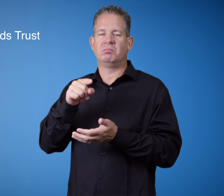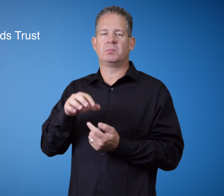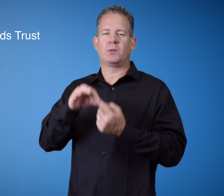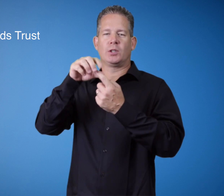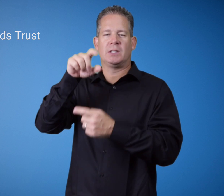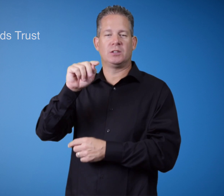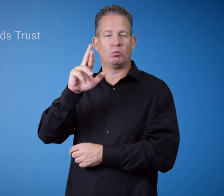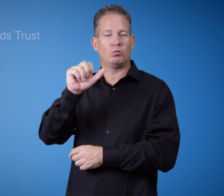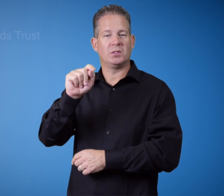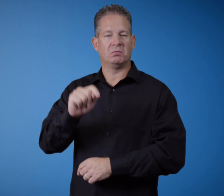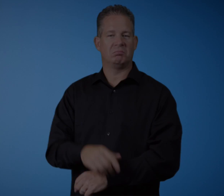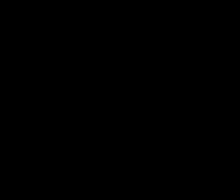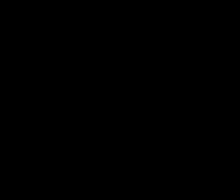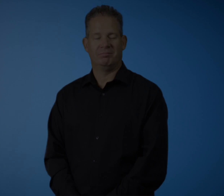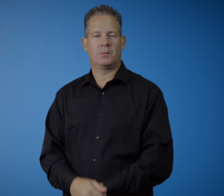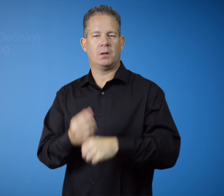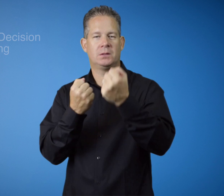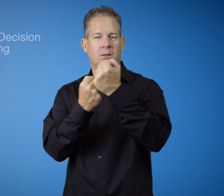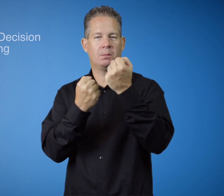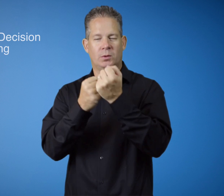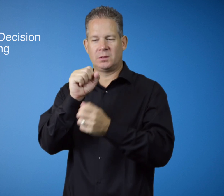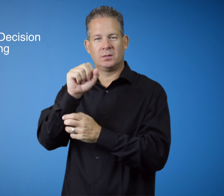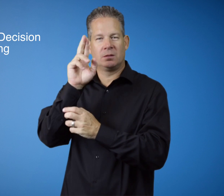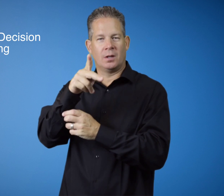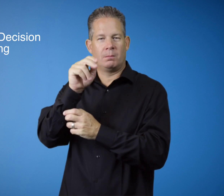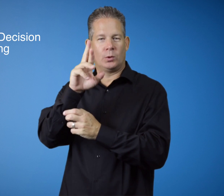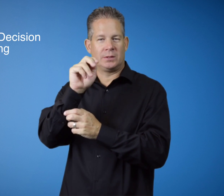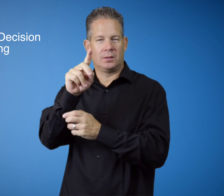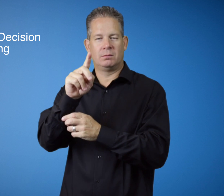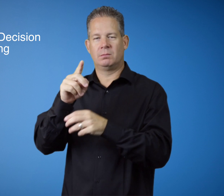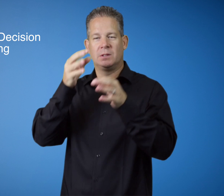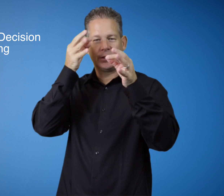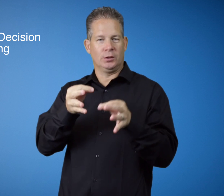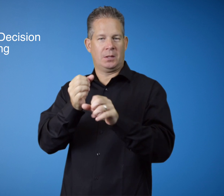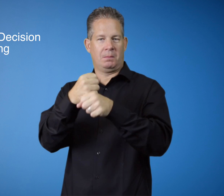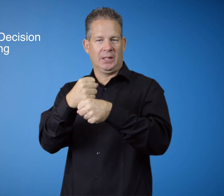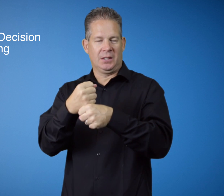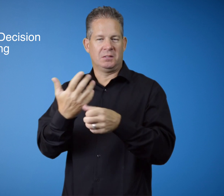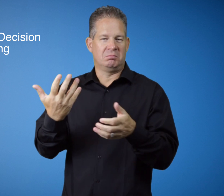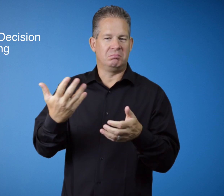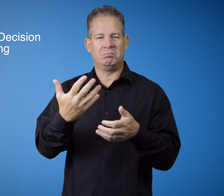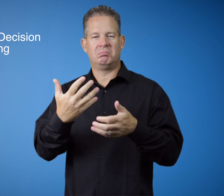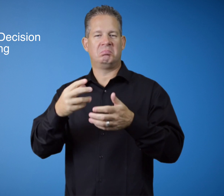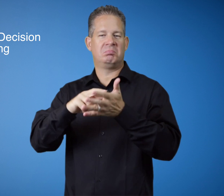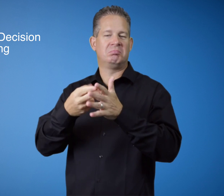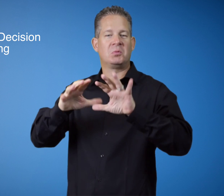car payments. This is done with a special needs trust. Supported decision making is a group